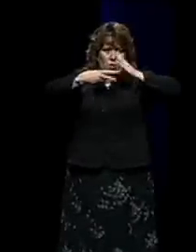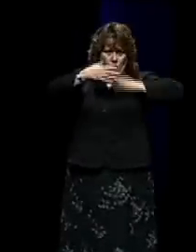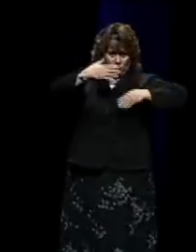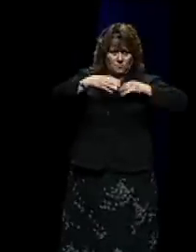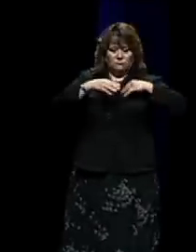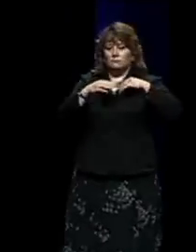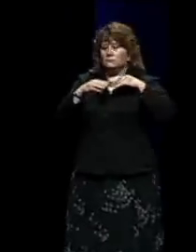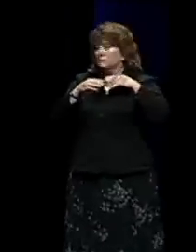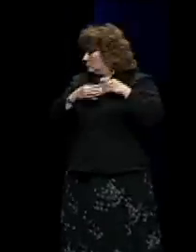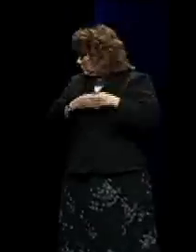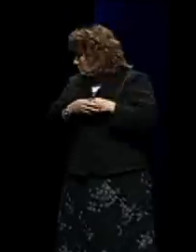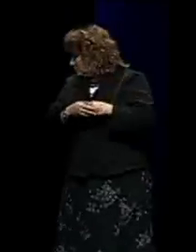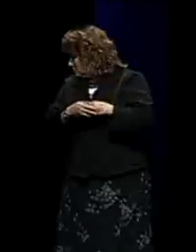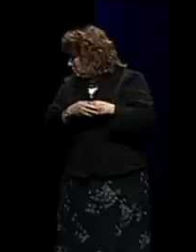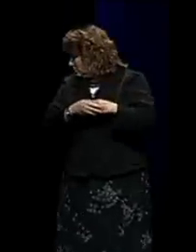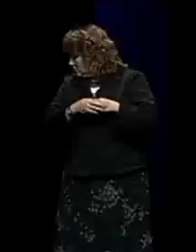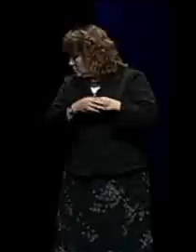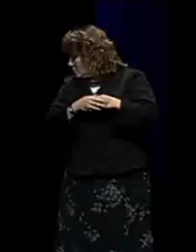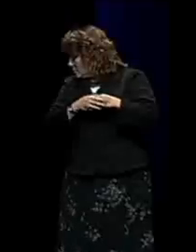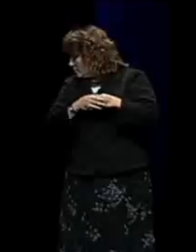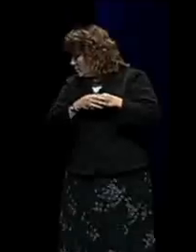The first question is a two-part question.